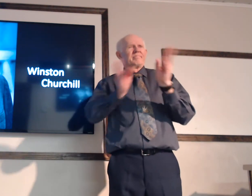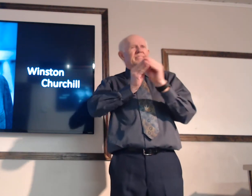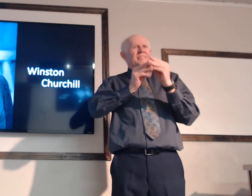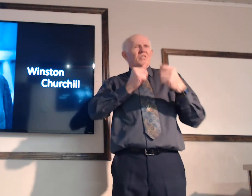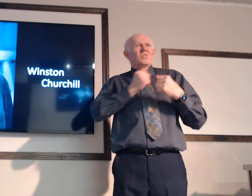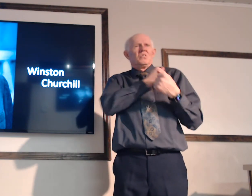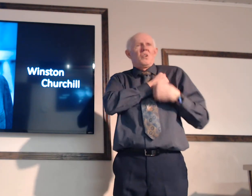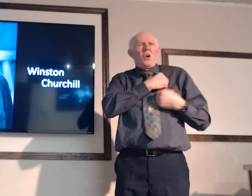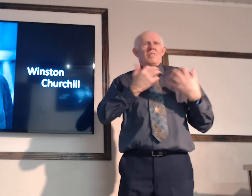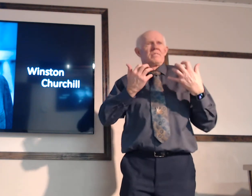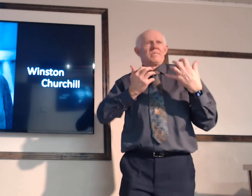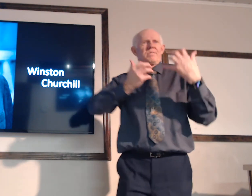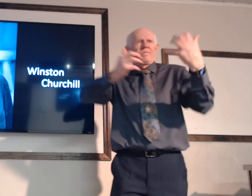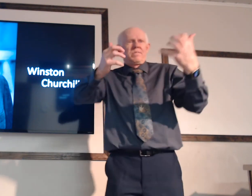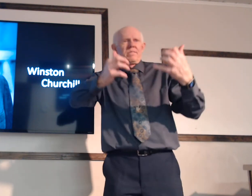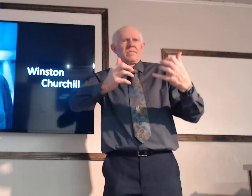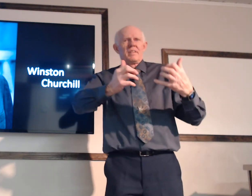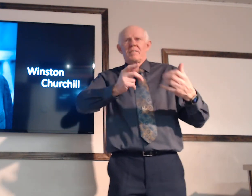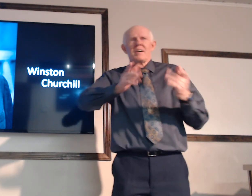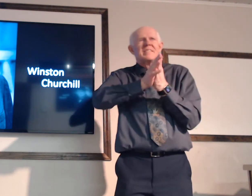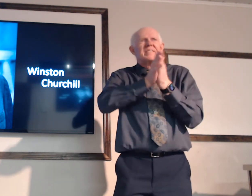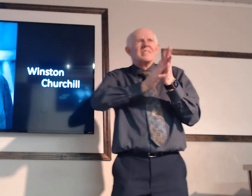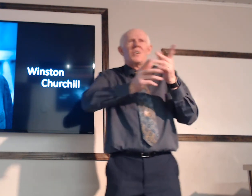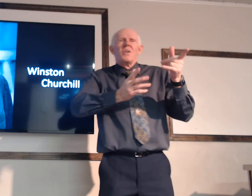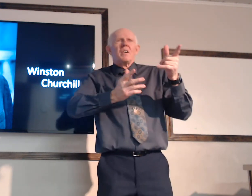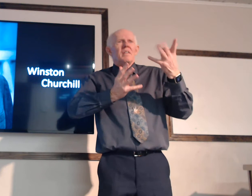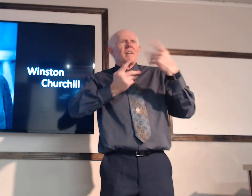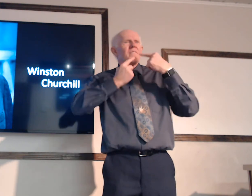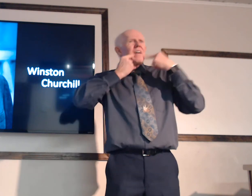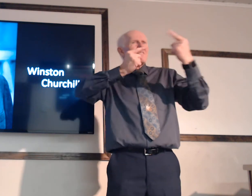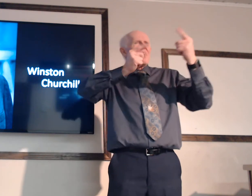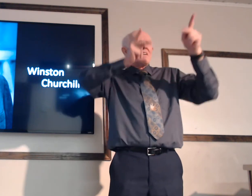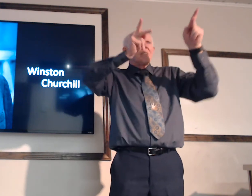And this man went to a meeting with the soldiers. And